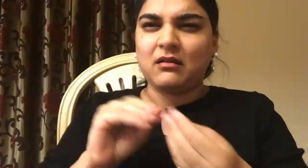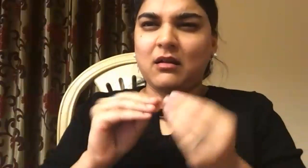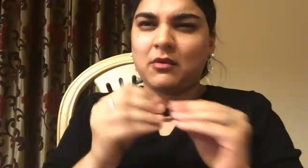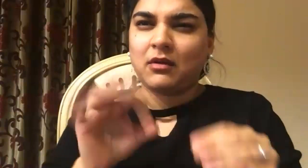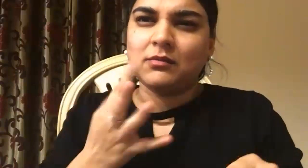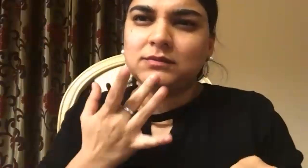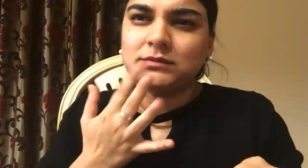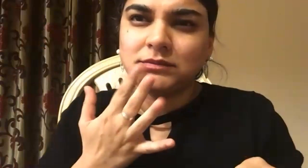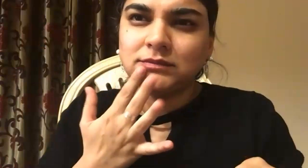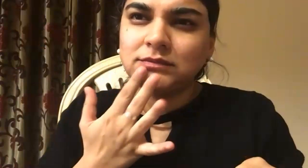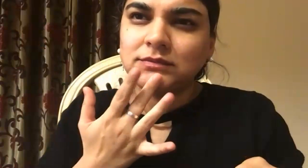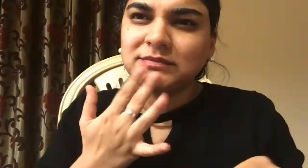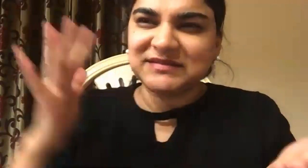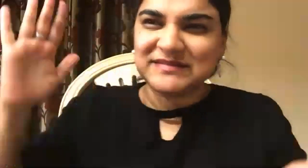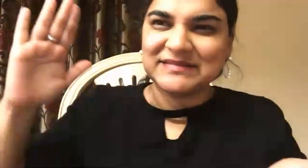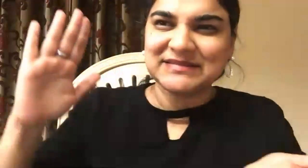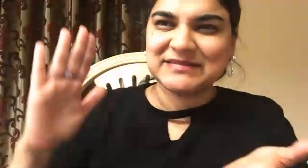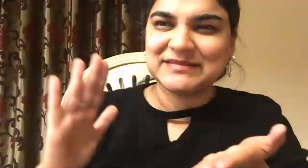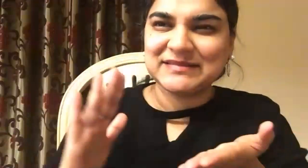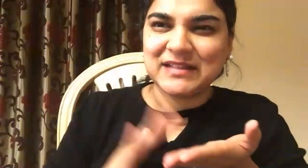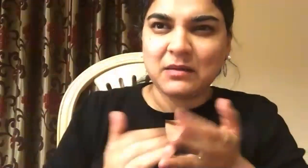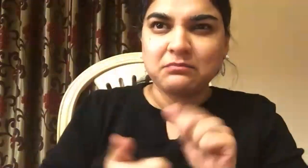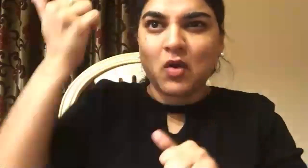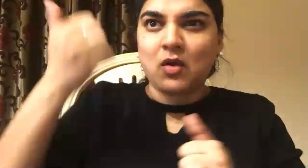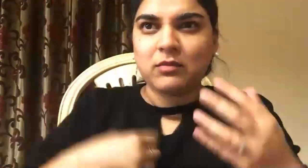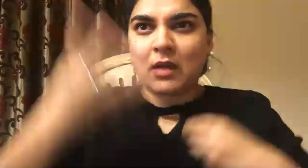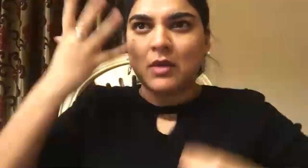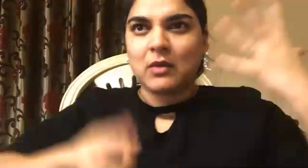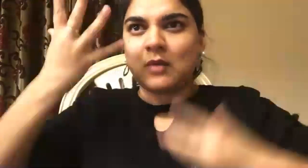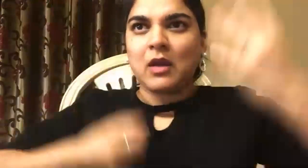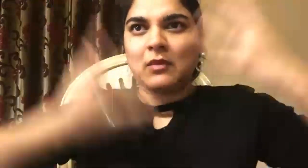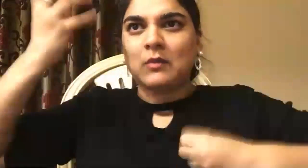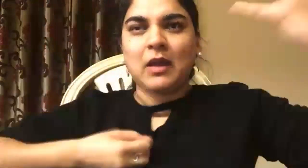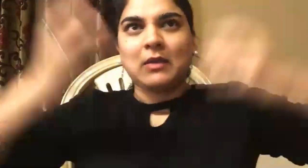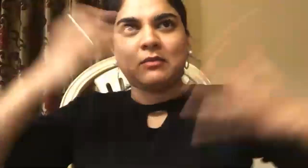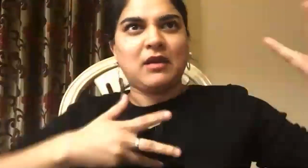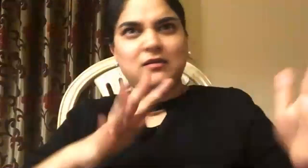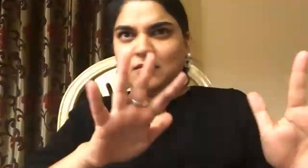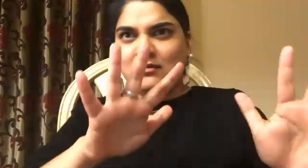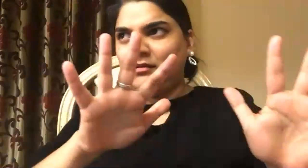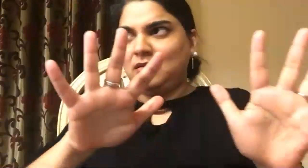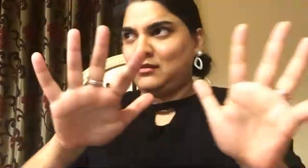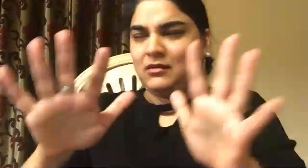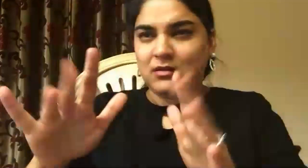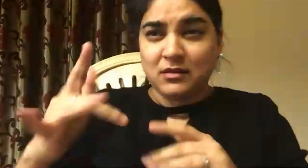But I am noticing that there's a less of members of the people of color community involved in this. I'm noticing there's